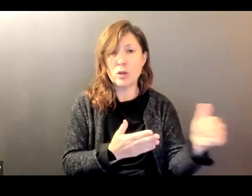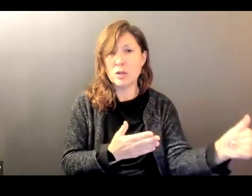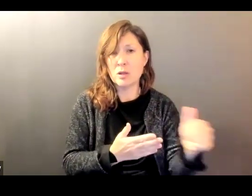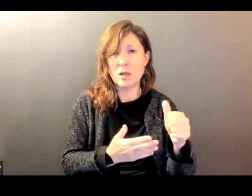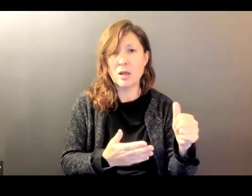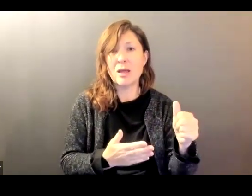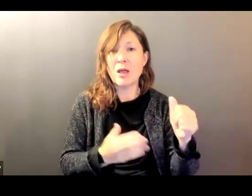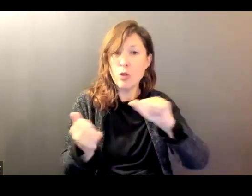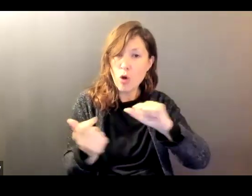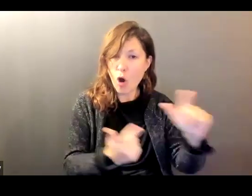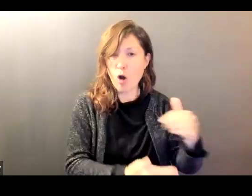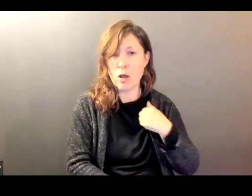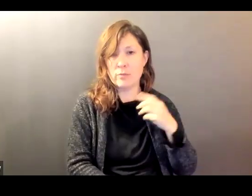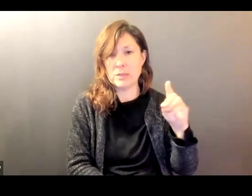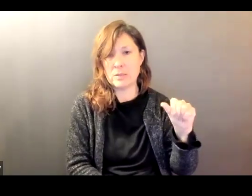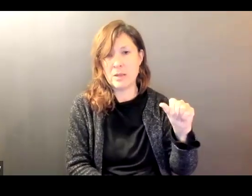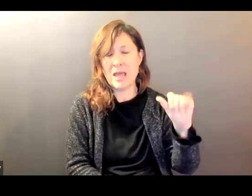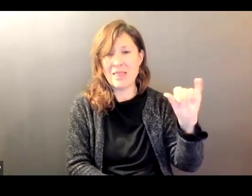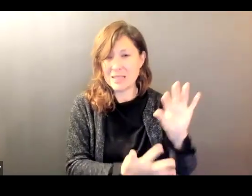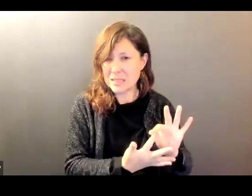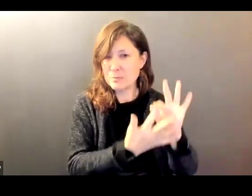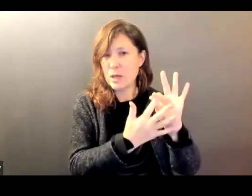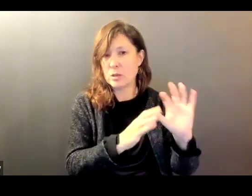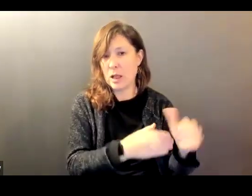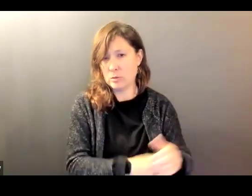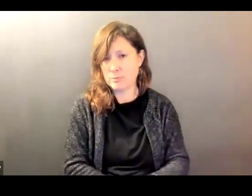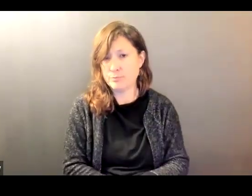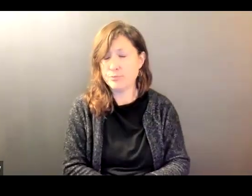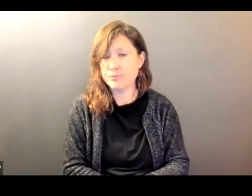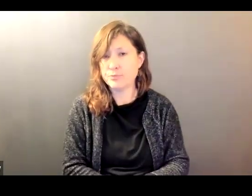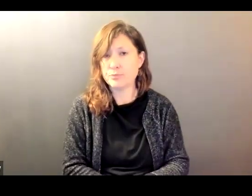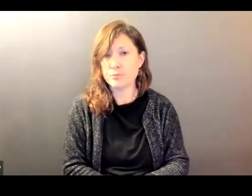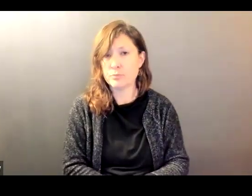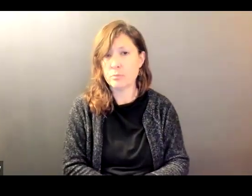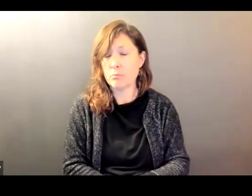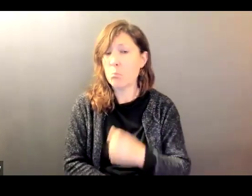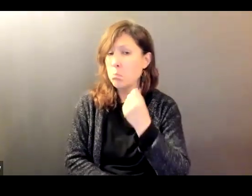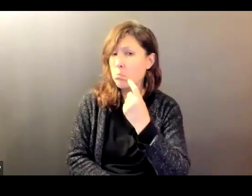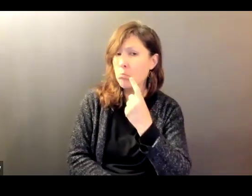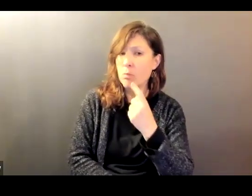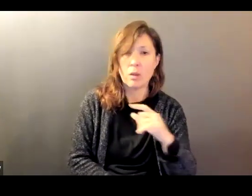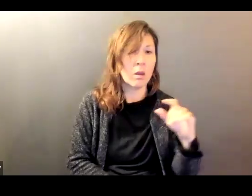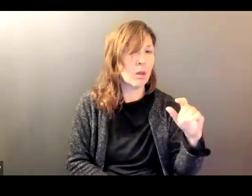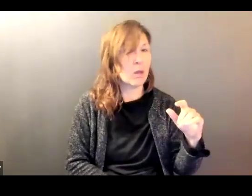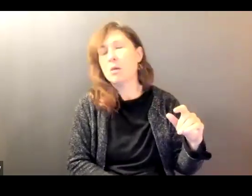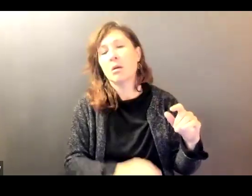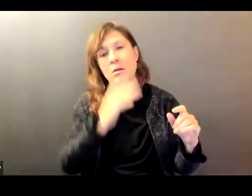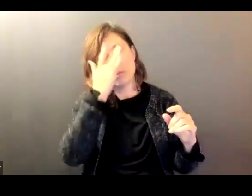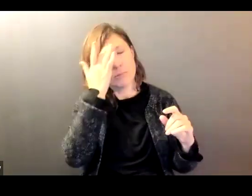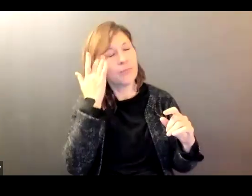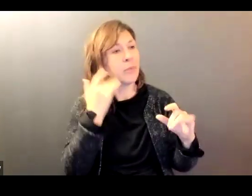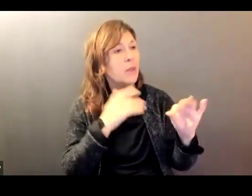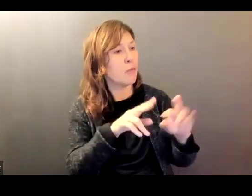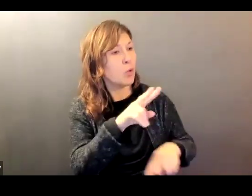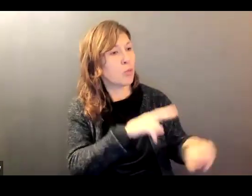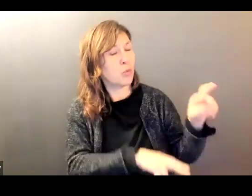a disability in a specialized classroom. Right. Right. So when we break it down, the data, and we look at